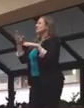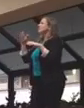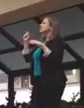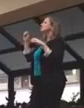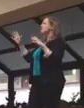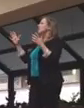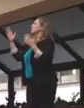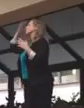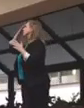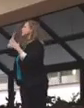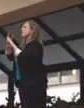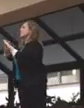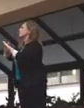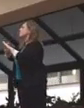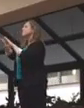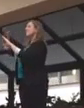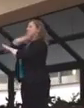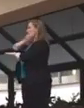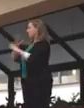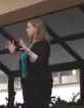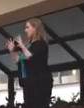It's complicated, of course.